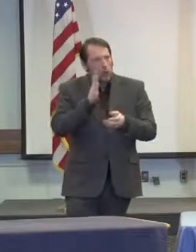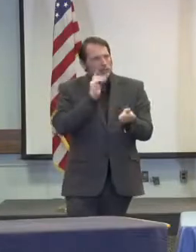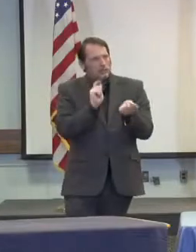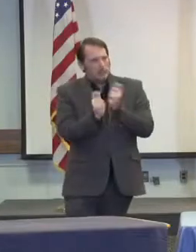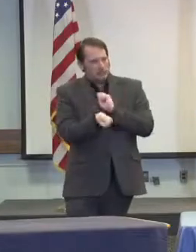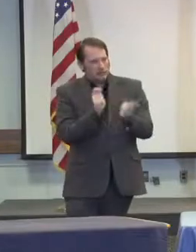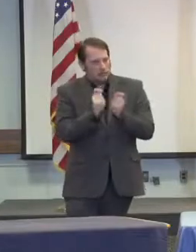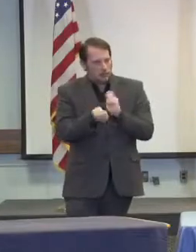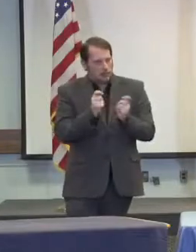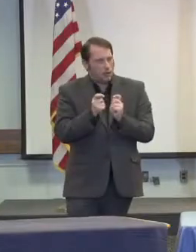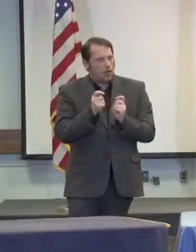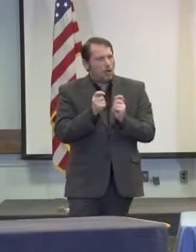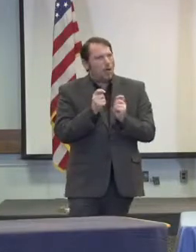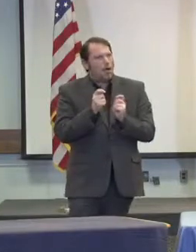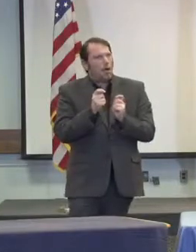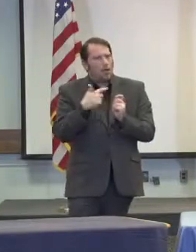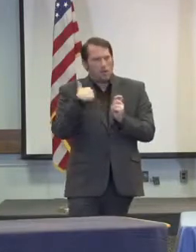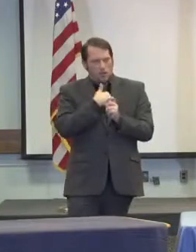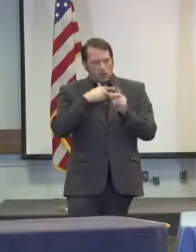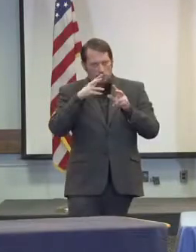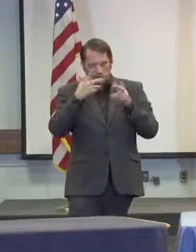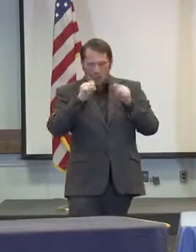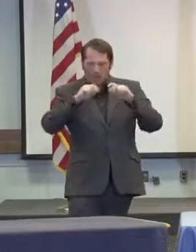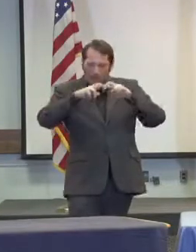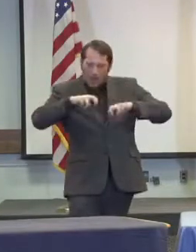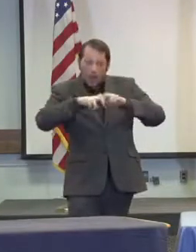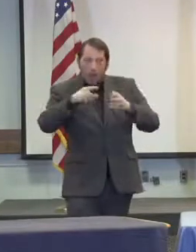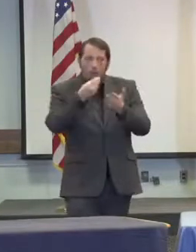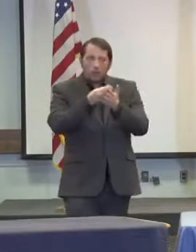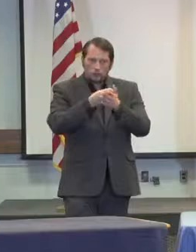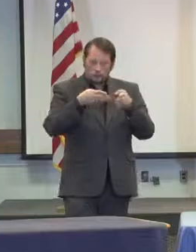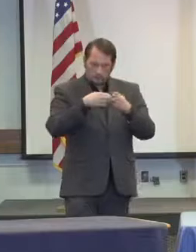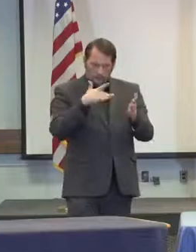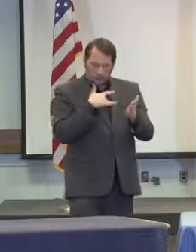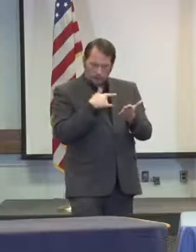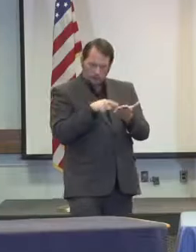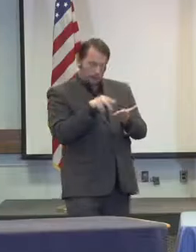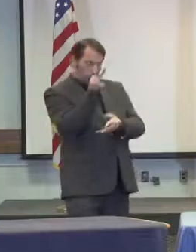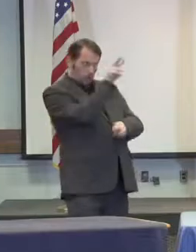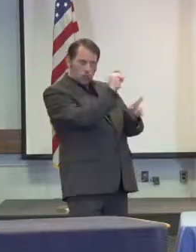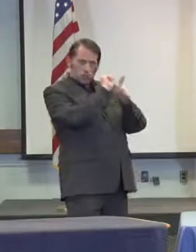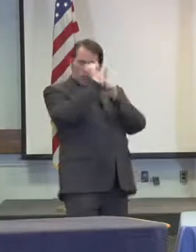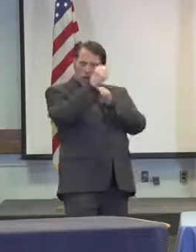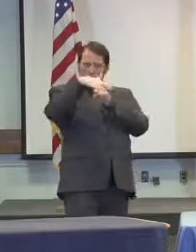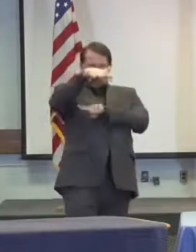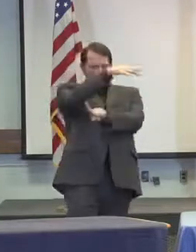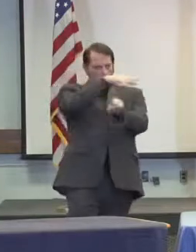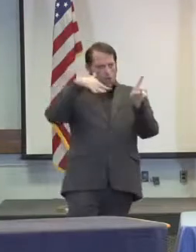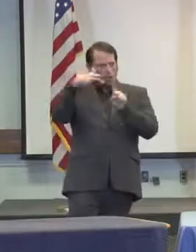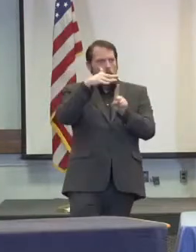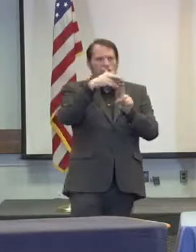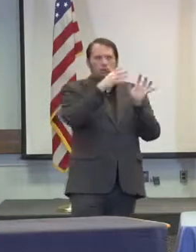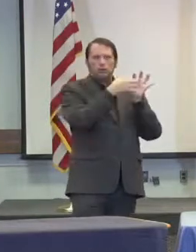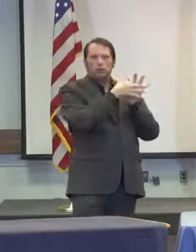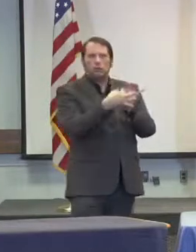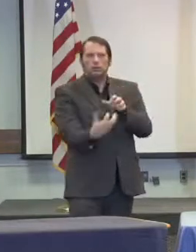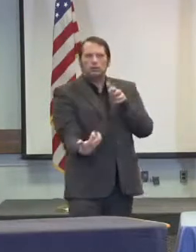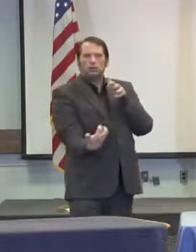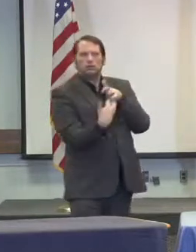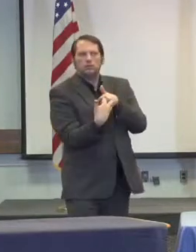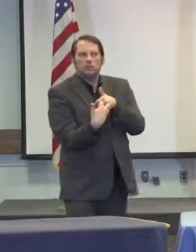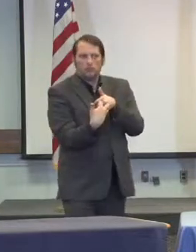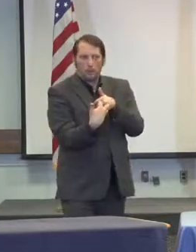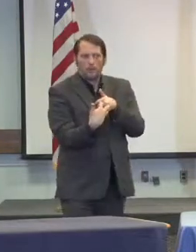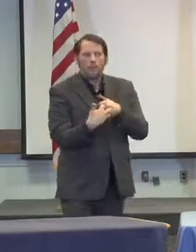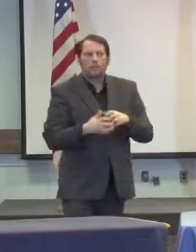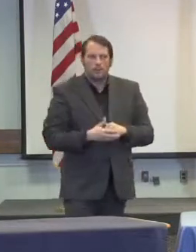fiscal realities, which probably means that we're going to be making some cuts in some things. But we're trying to minimize the damage,